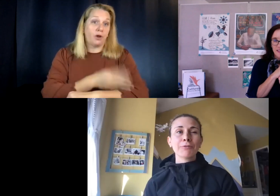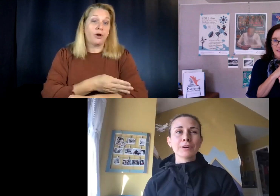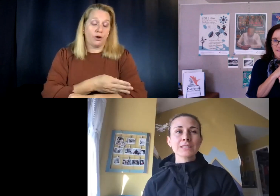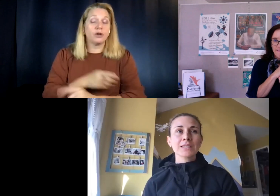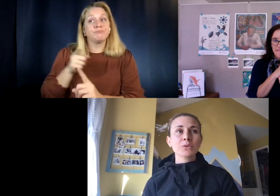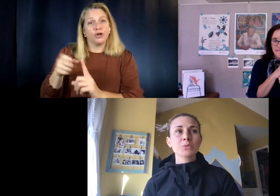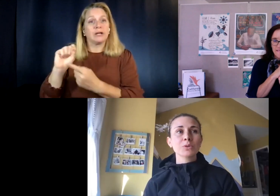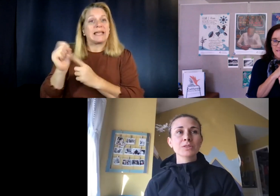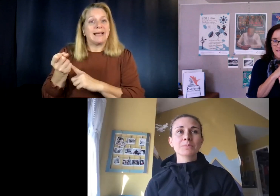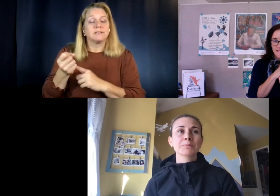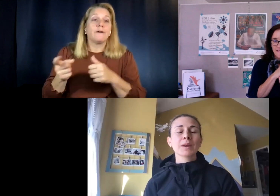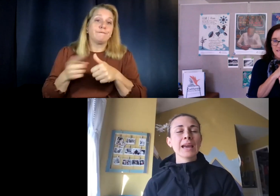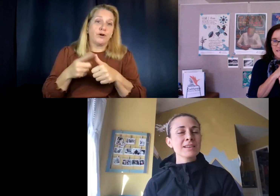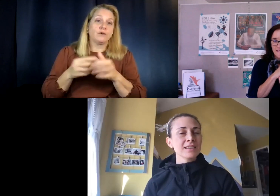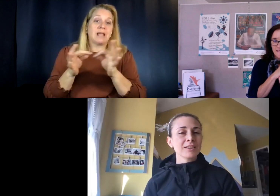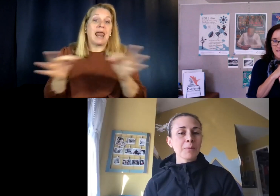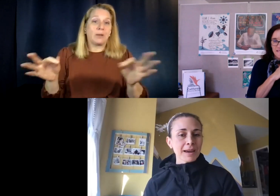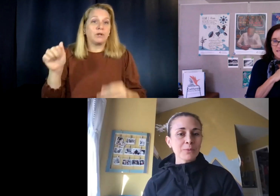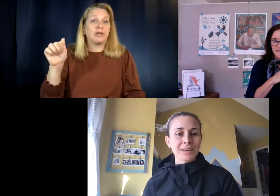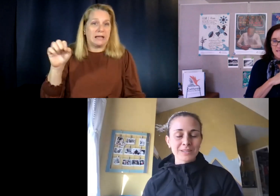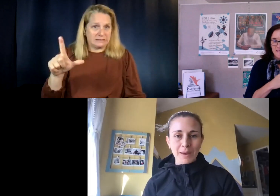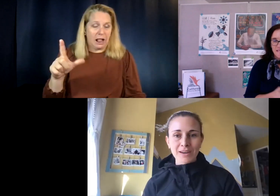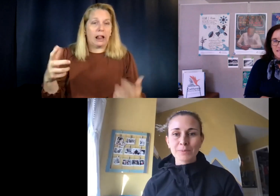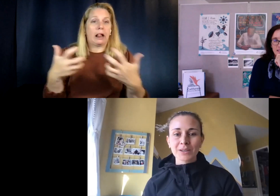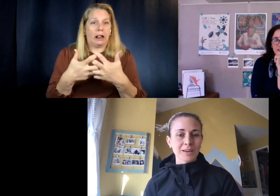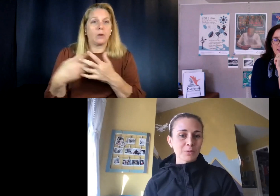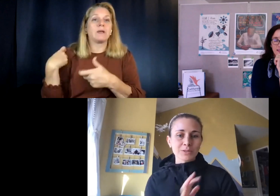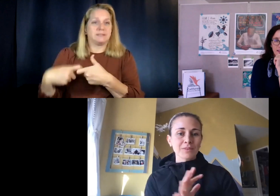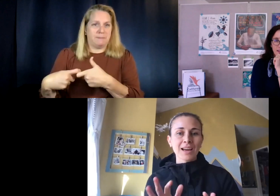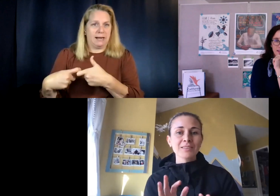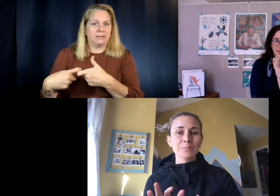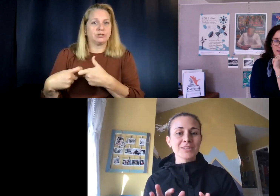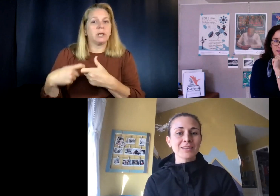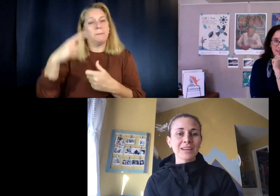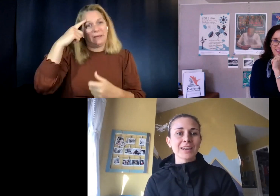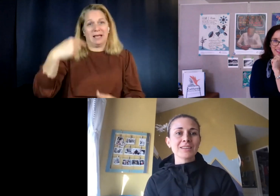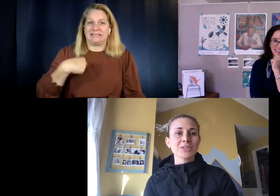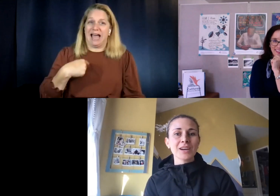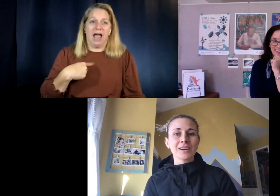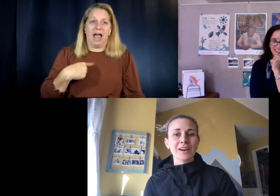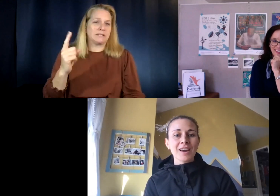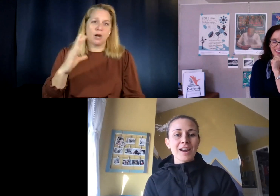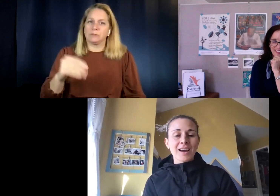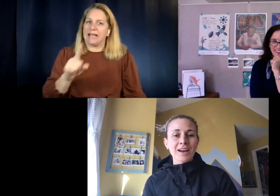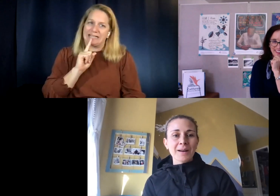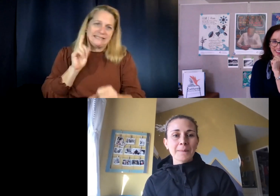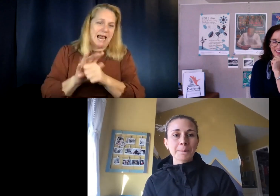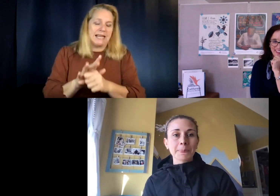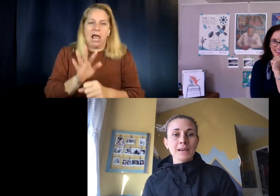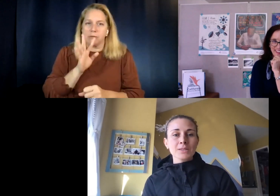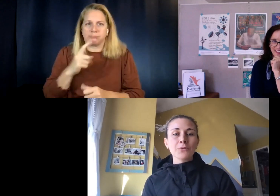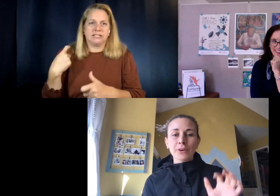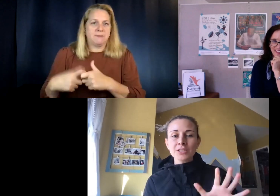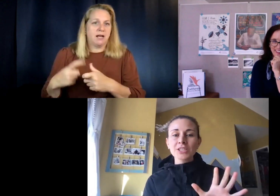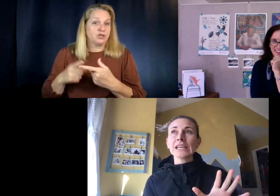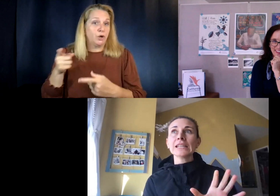her first language was ASL combined with Spanish because I was 100% dedicated to her.